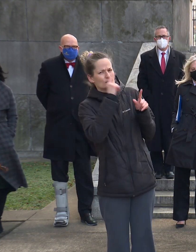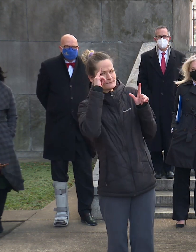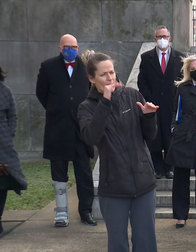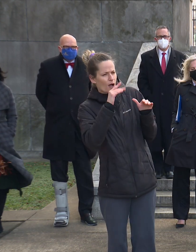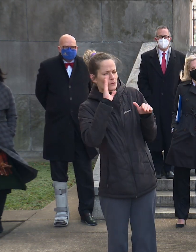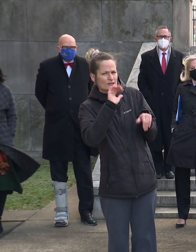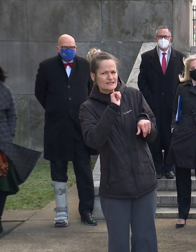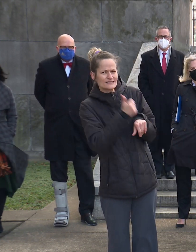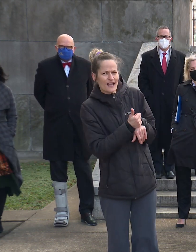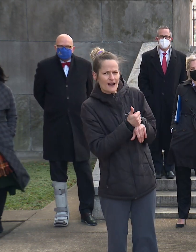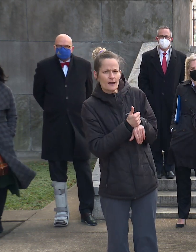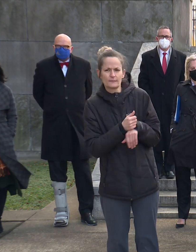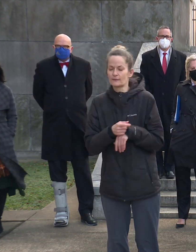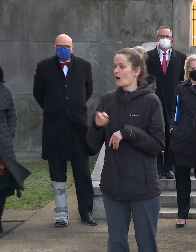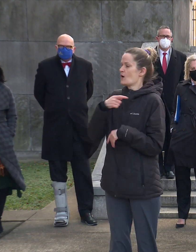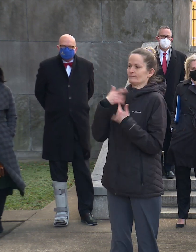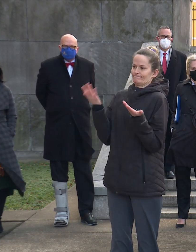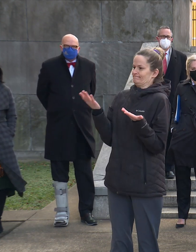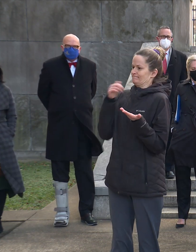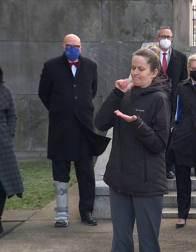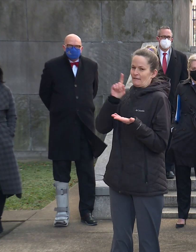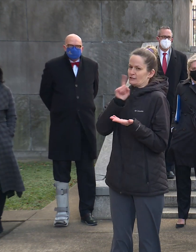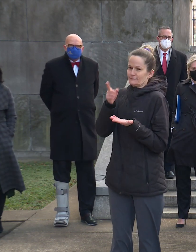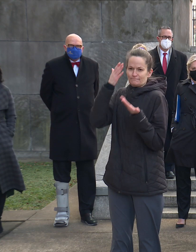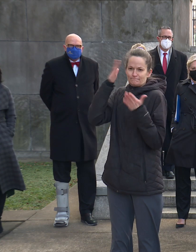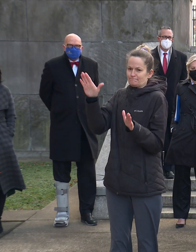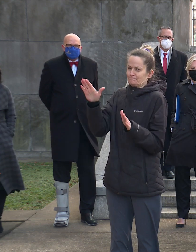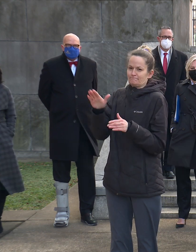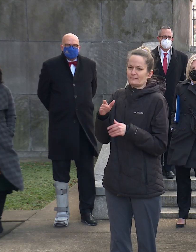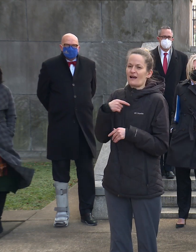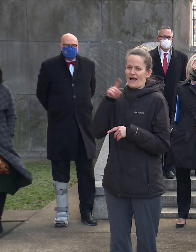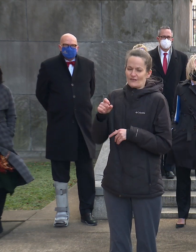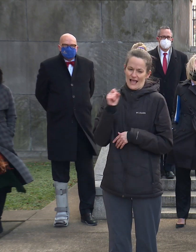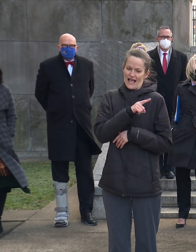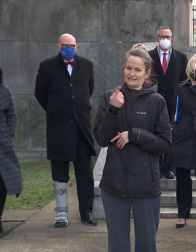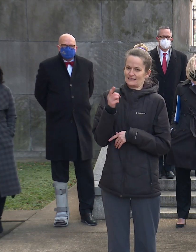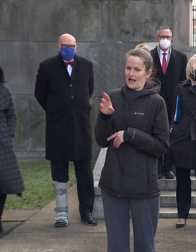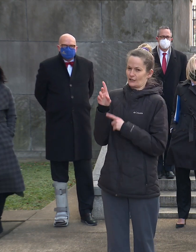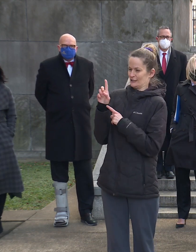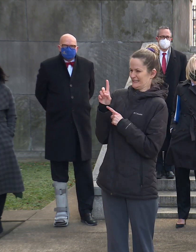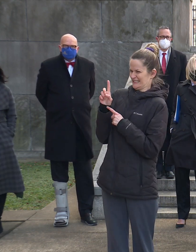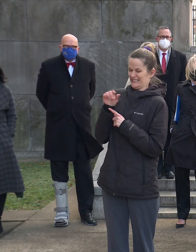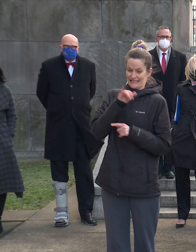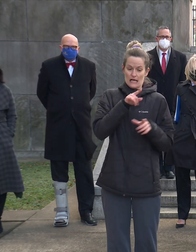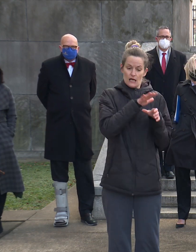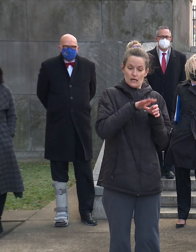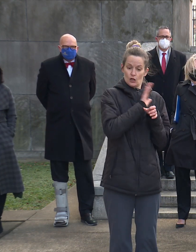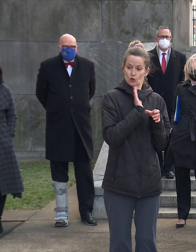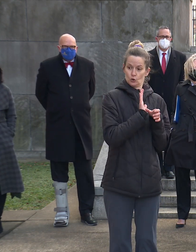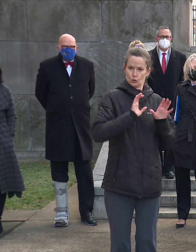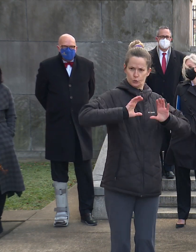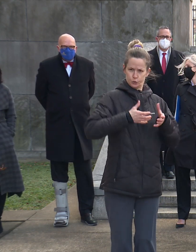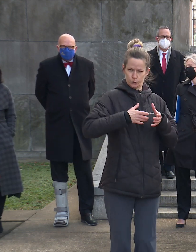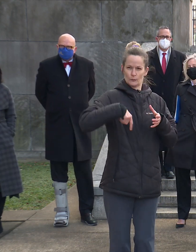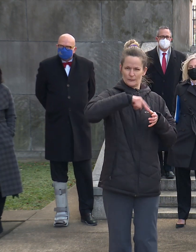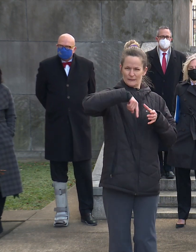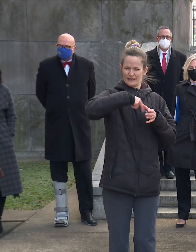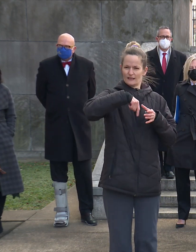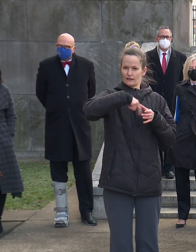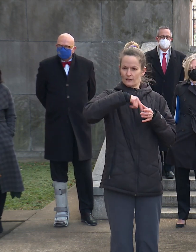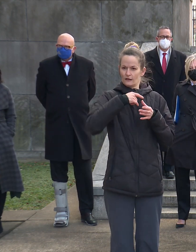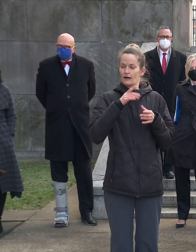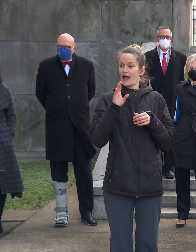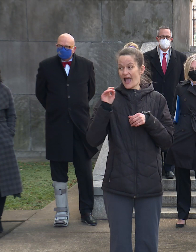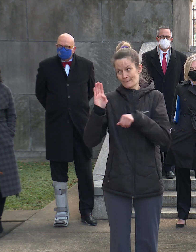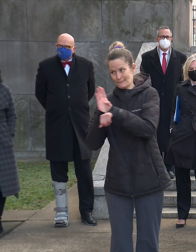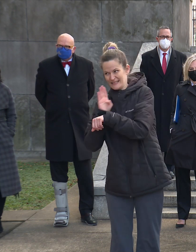So as I said today, I've asked Dr. D to put together a group of folks, including business owners, to talk about what that would look like for us,